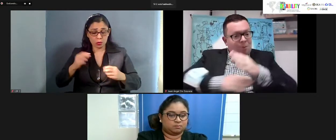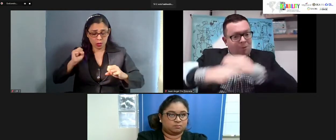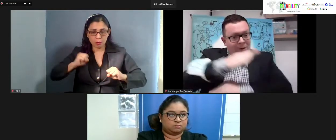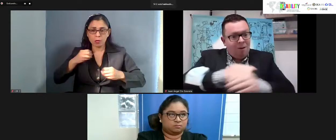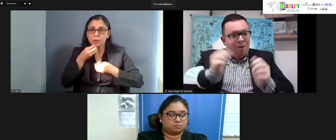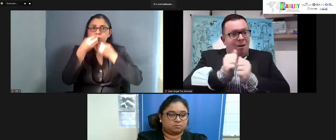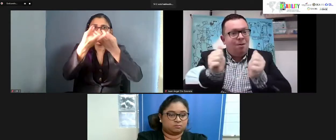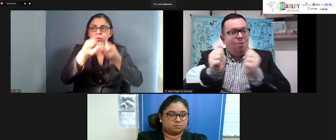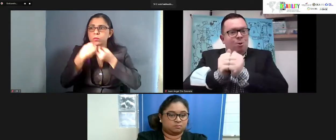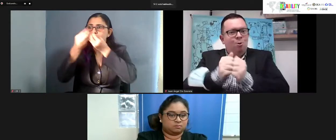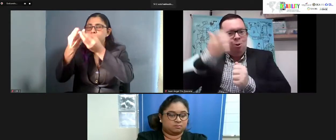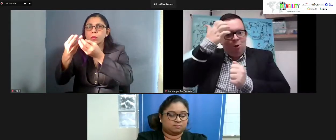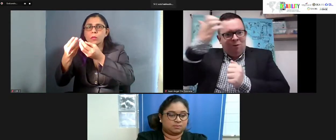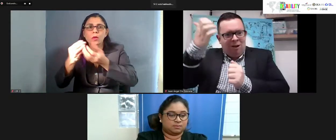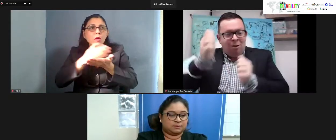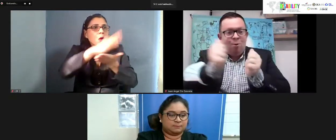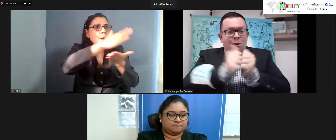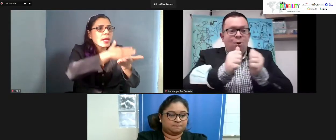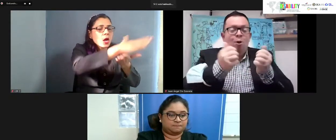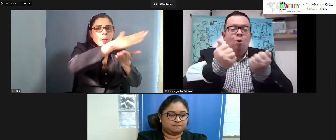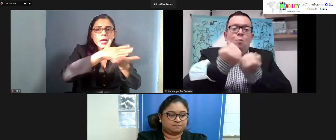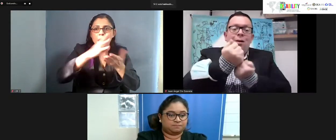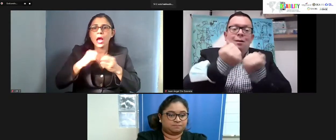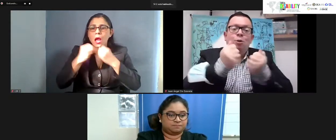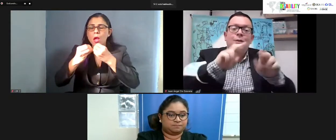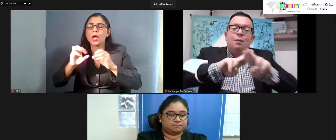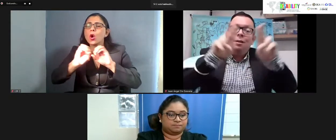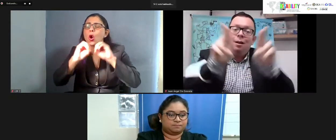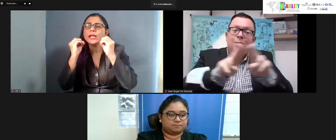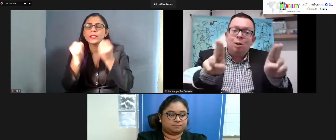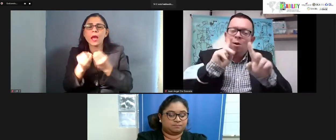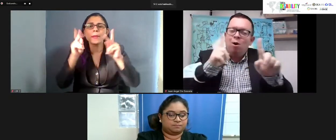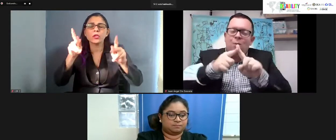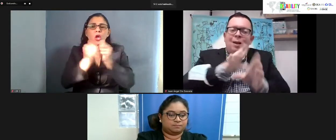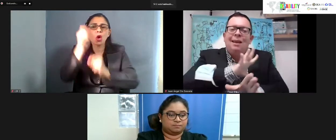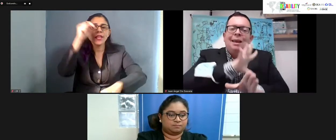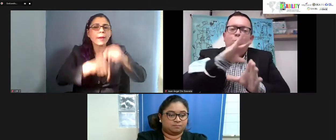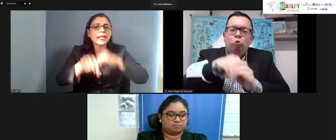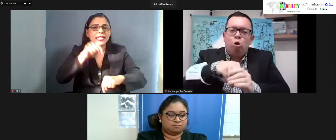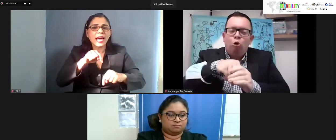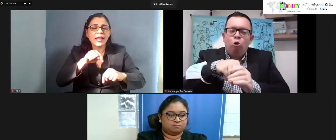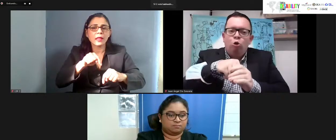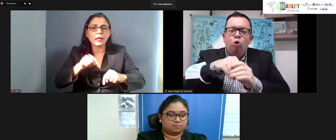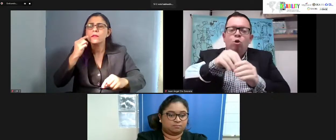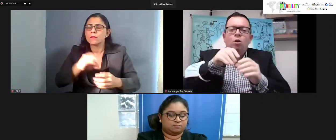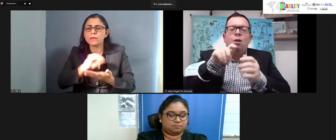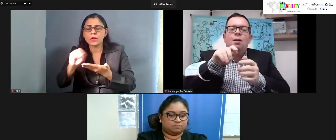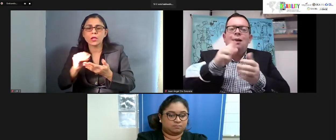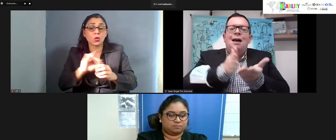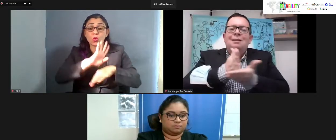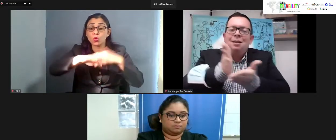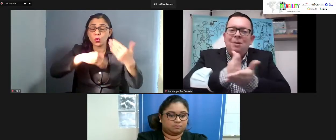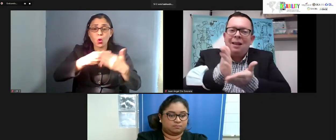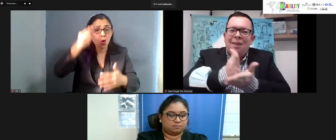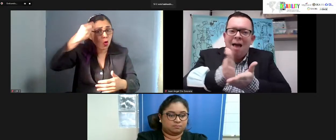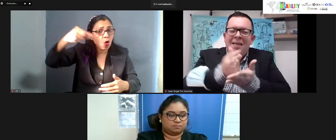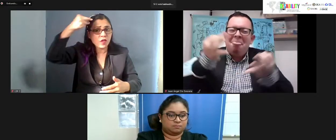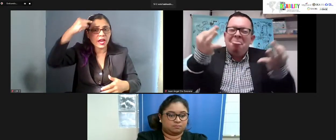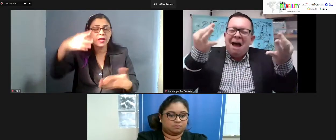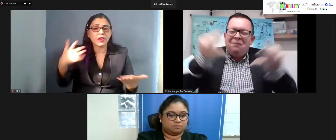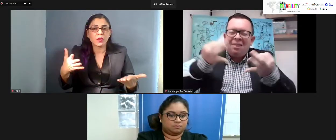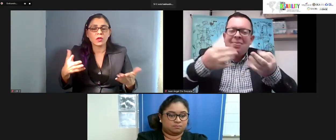to change and so that we can be inspection entities so that from the